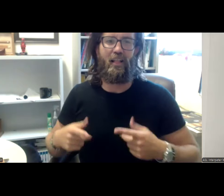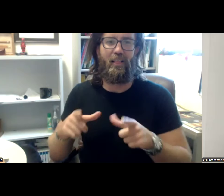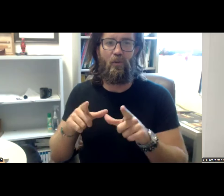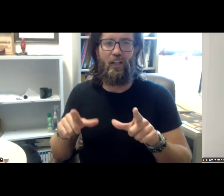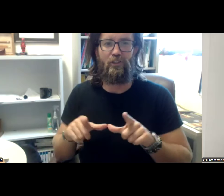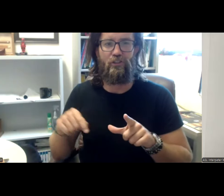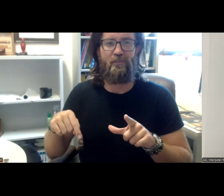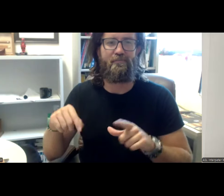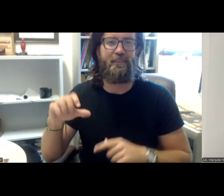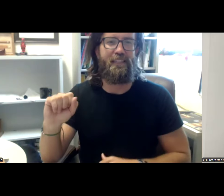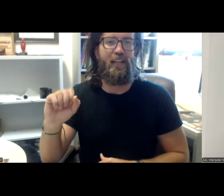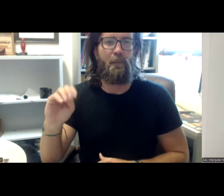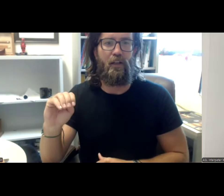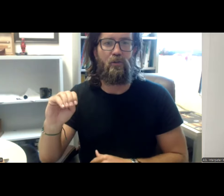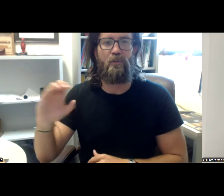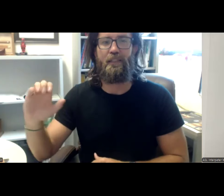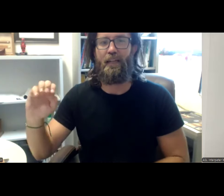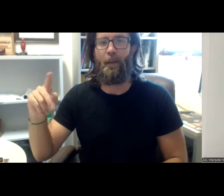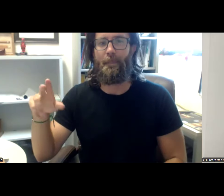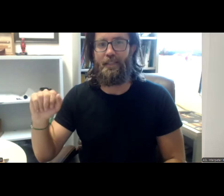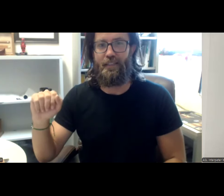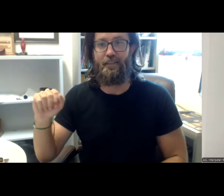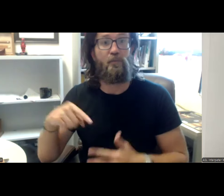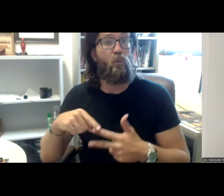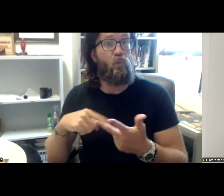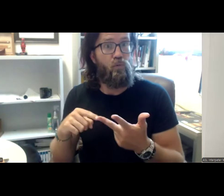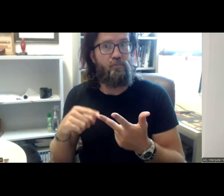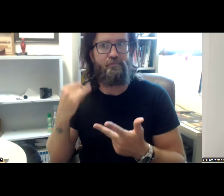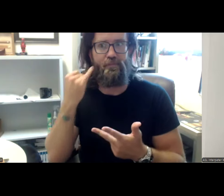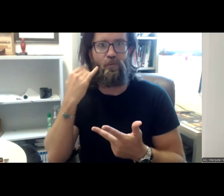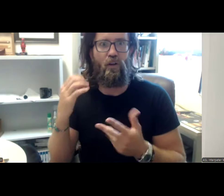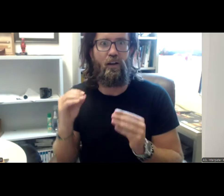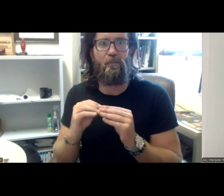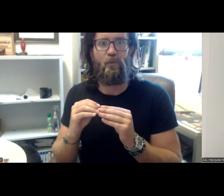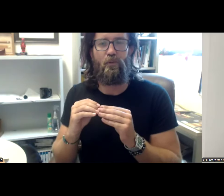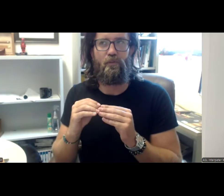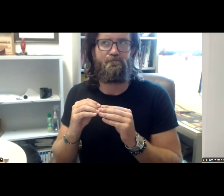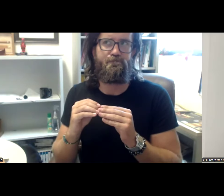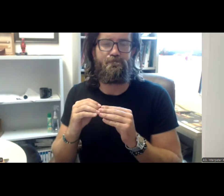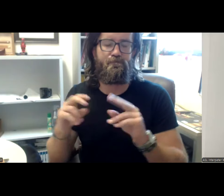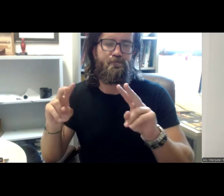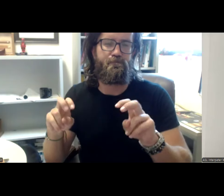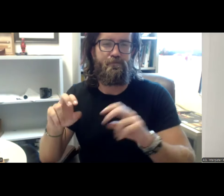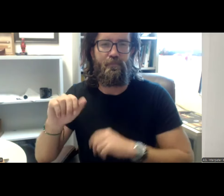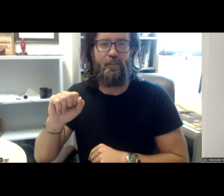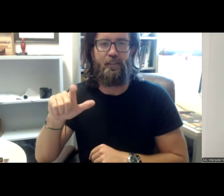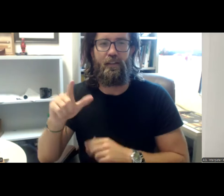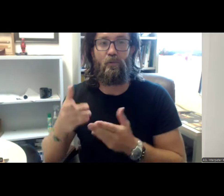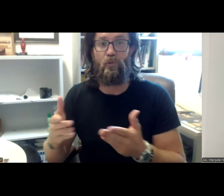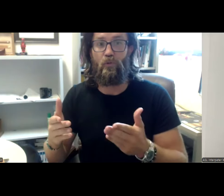lab class, which is the physical location at San Marcos campus that you can go in and talk with a